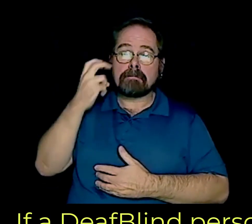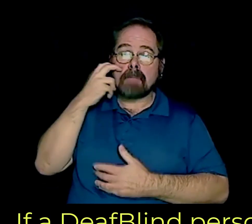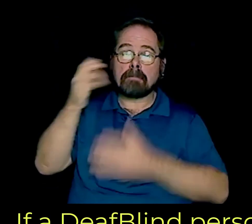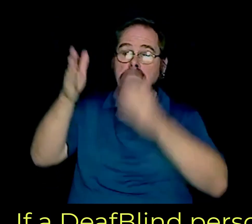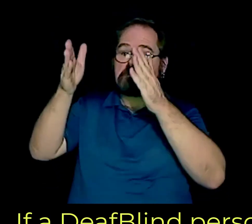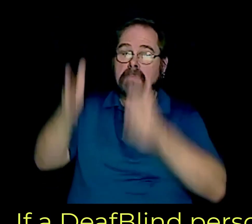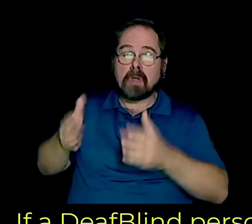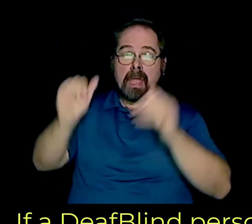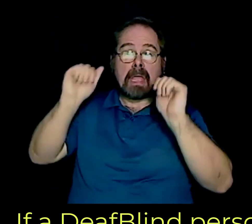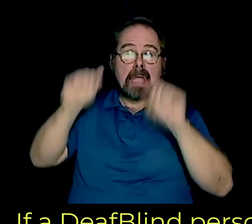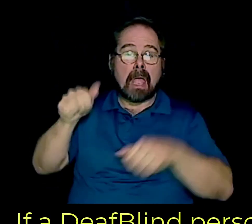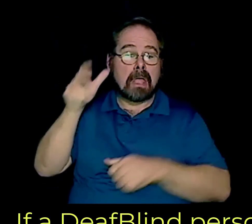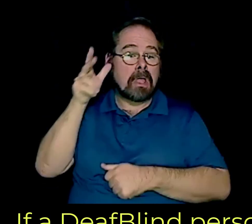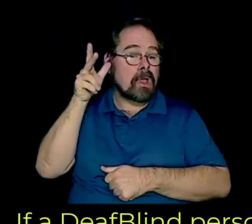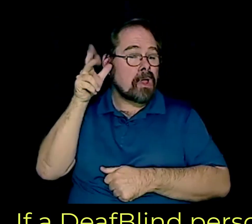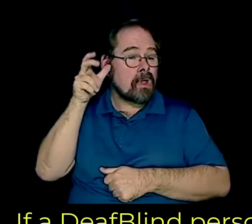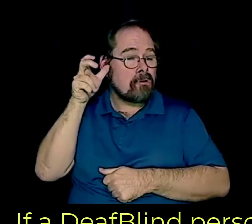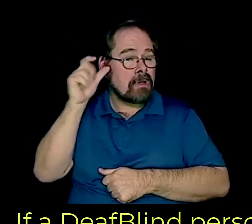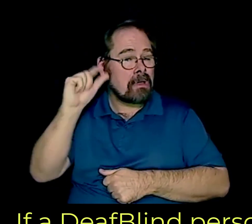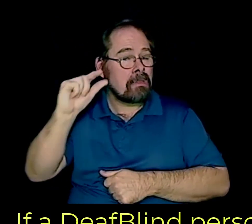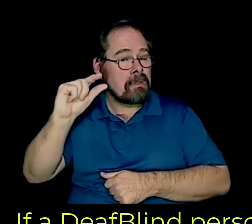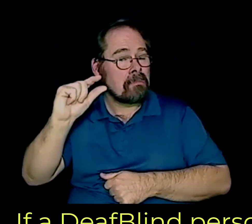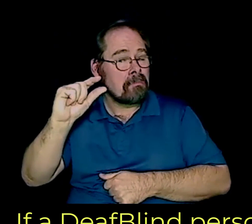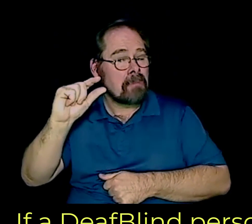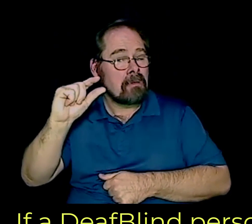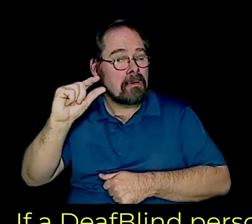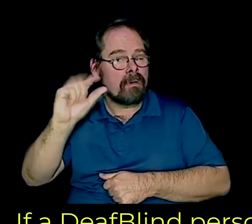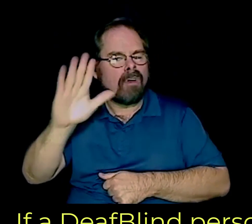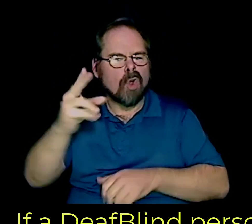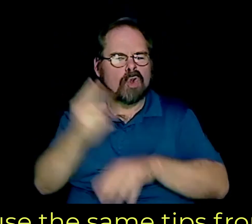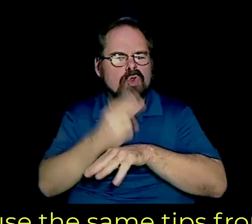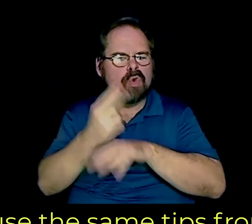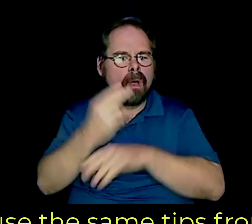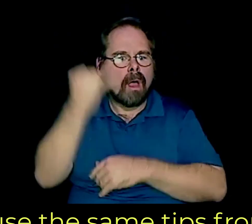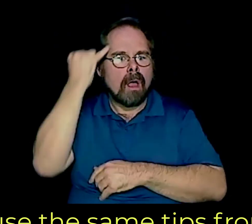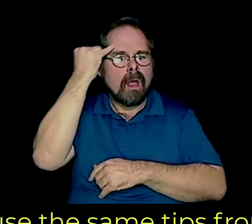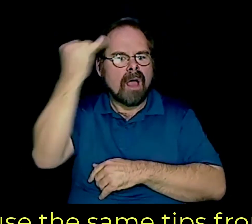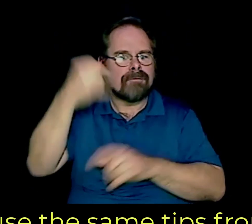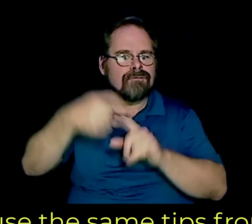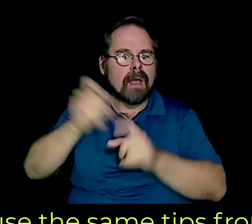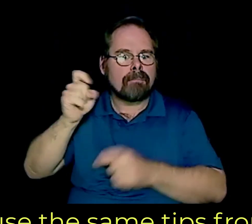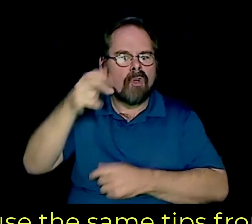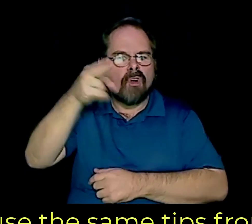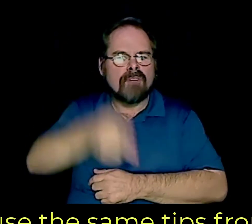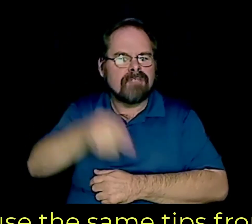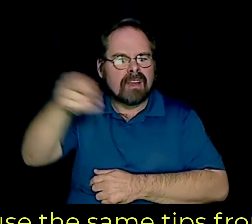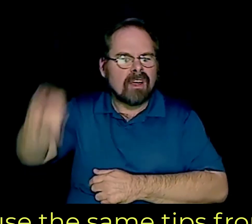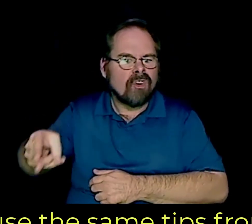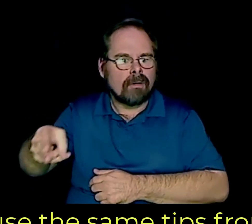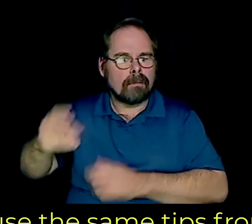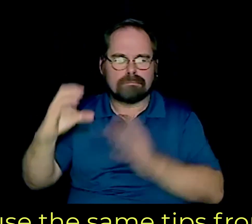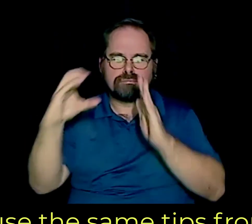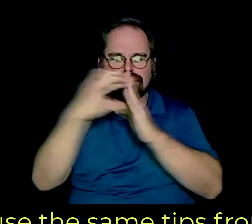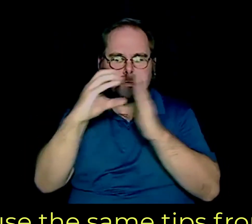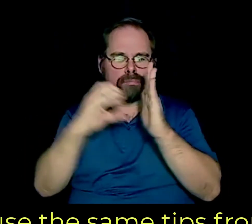If the deafblind person has some hearing, use the same tips from our hard of hearing section.